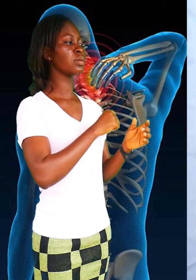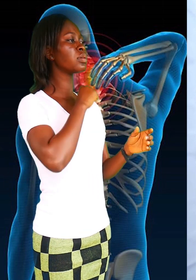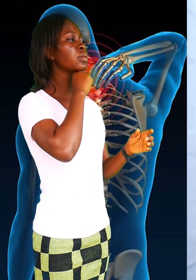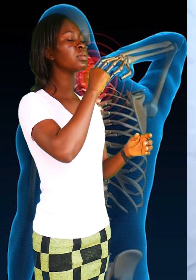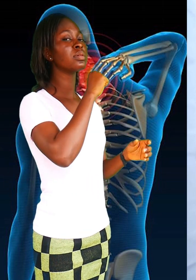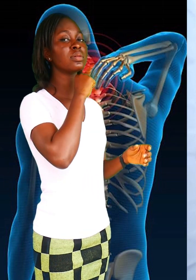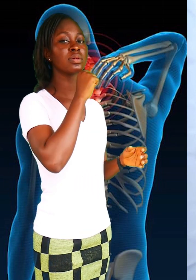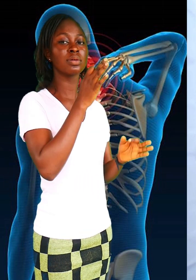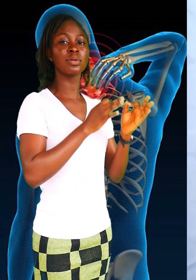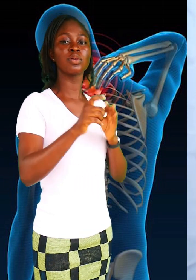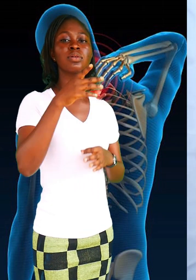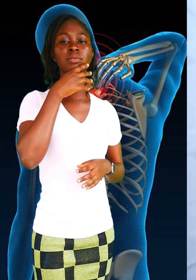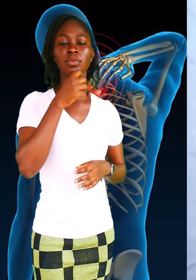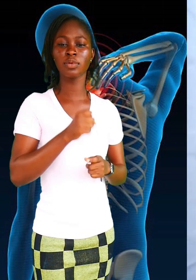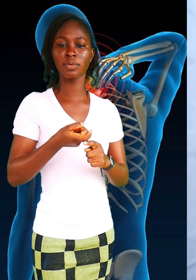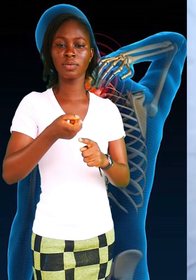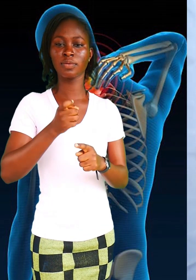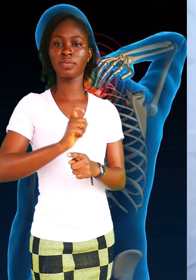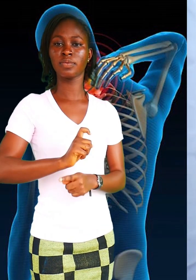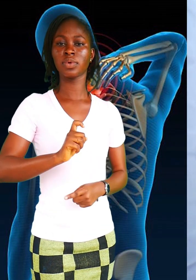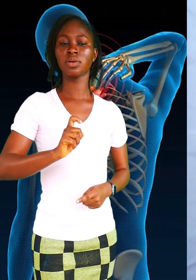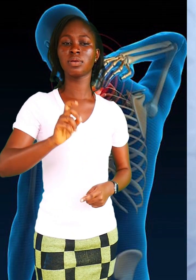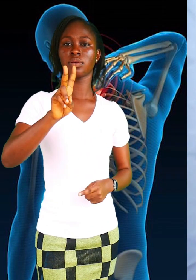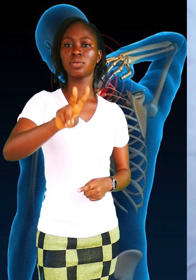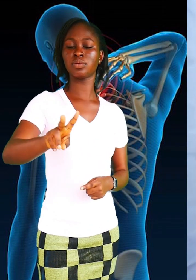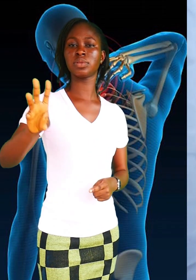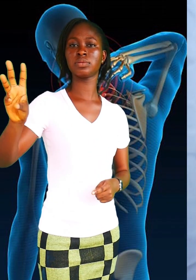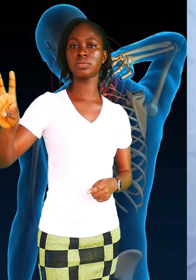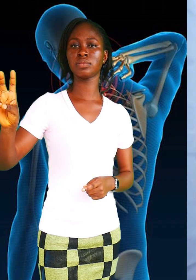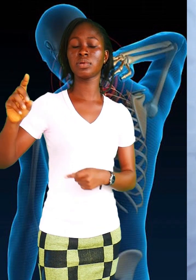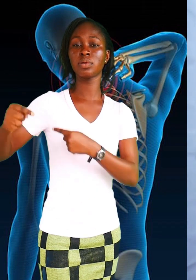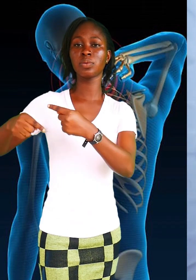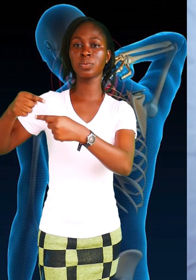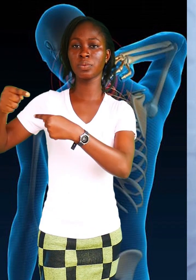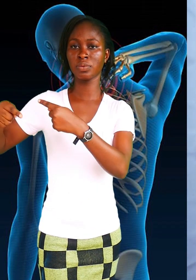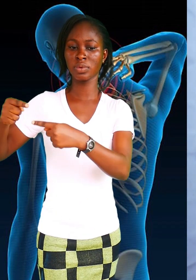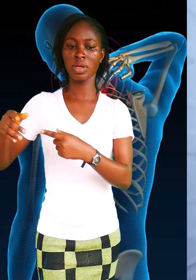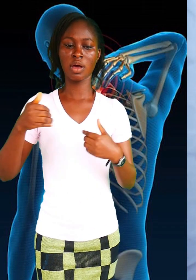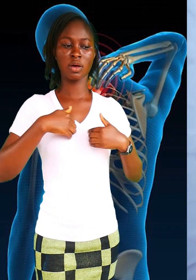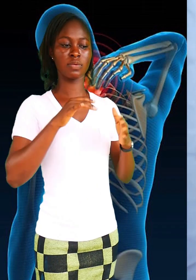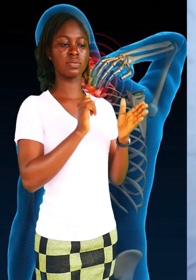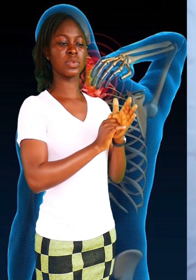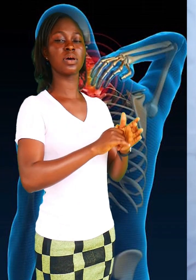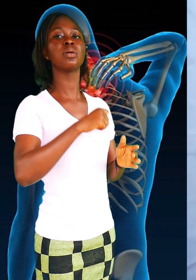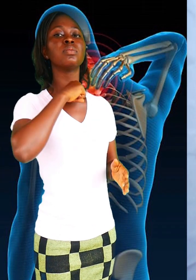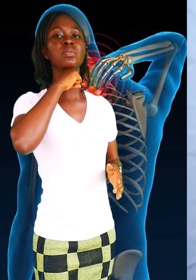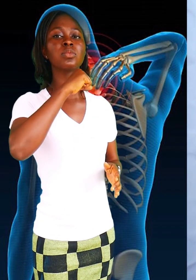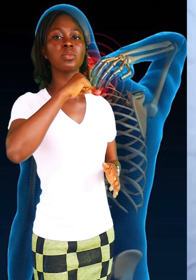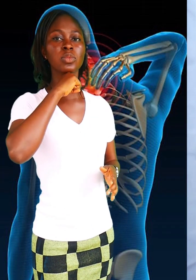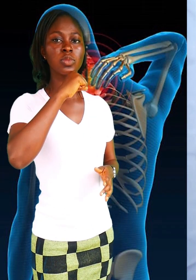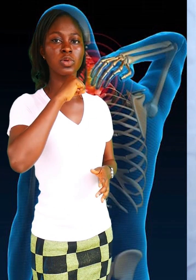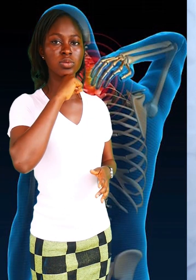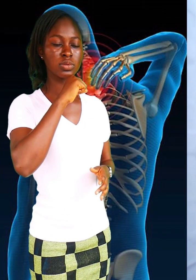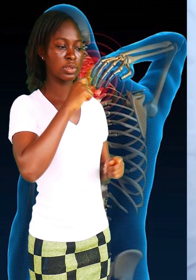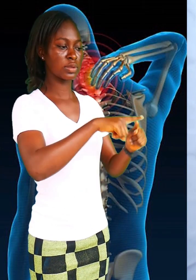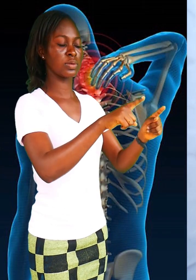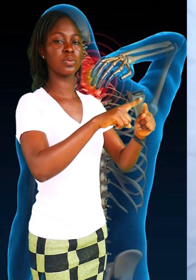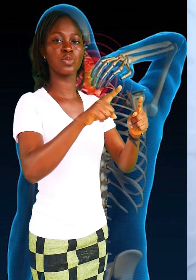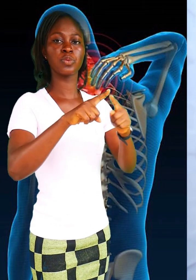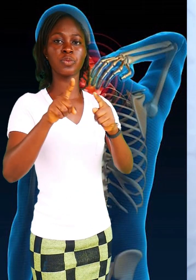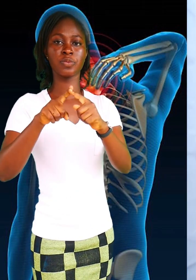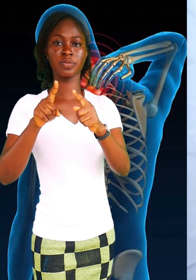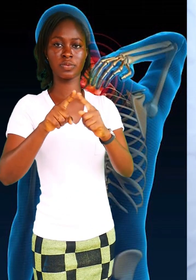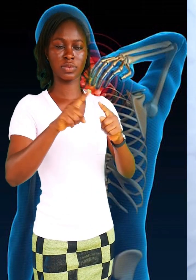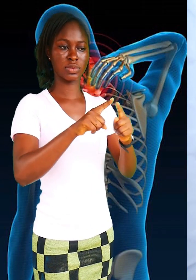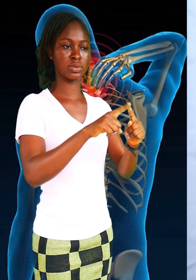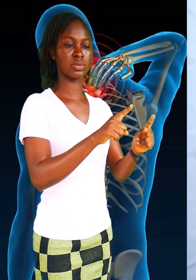bi a wadi emfie dunsia adunu ensia ekono owo kase we peace peace say amakoma ko say